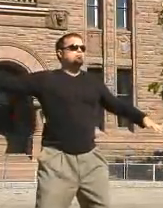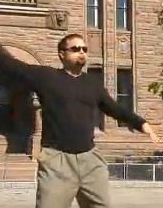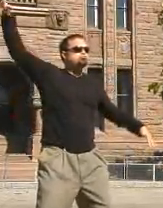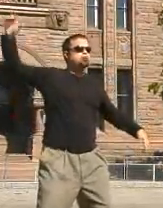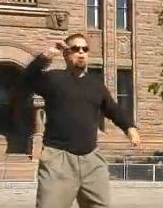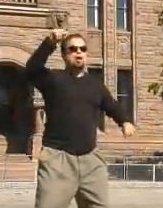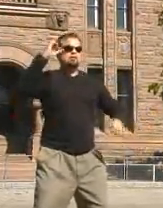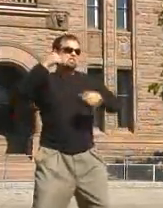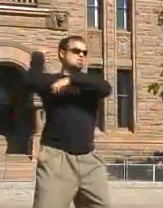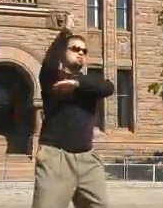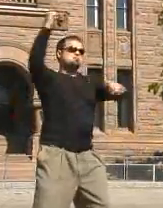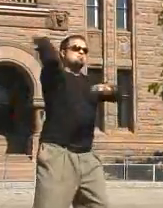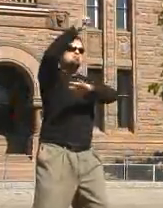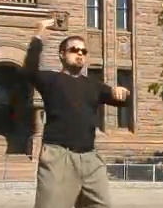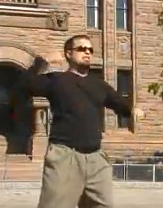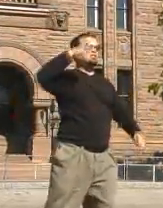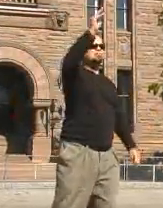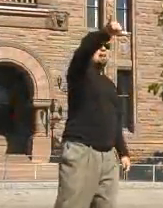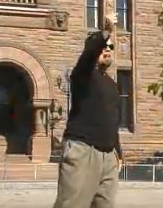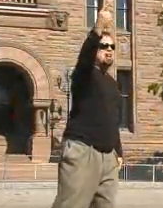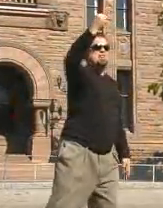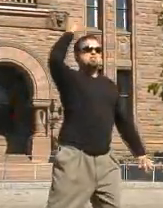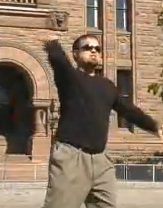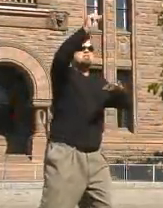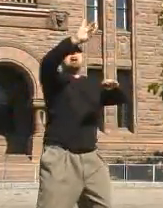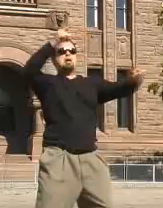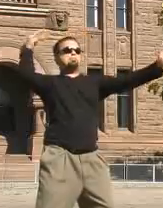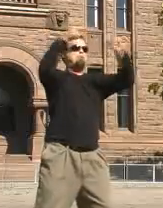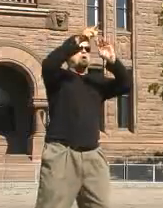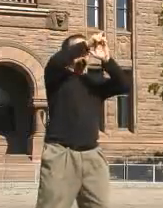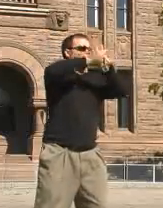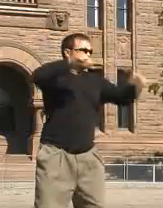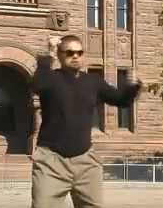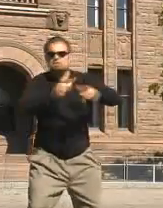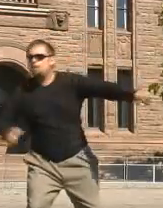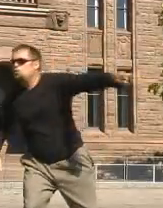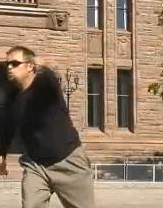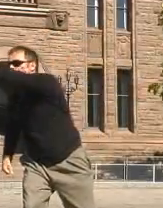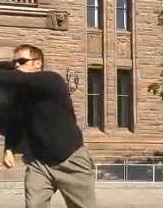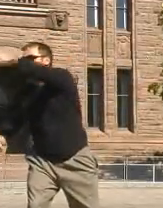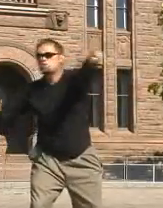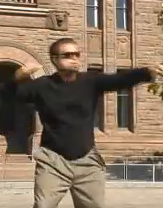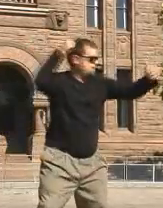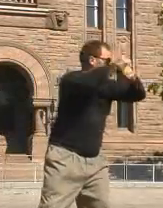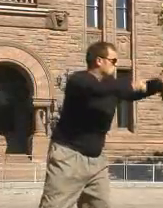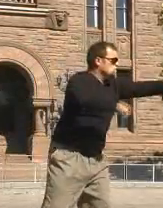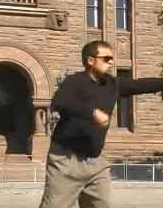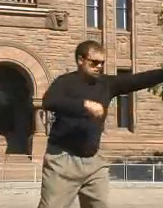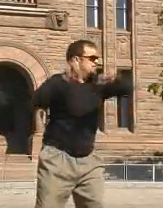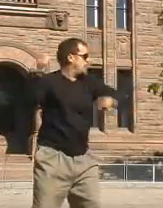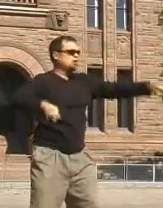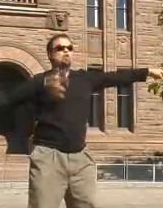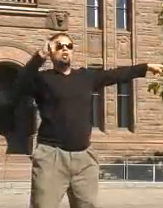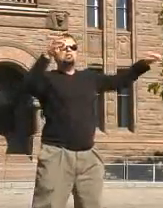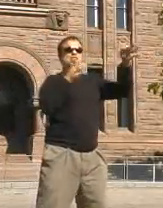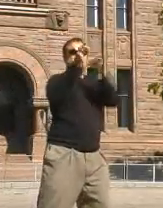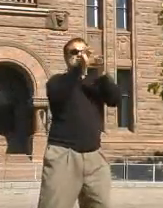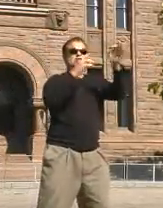Federation for the Deaf, they see that this is going on here with the Ontario Association of the Deaf on May 11th. Everybody here remembers what